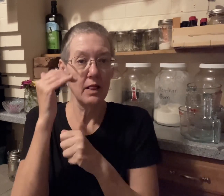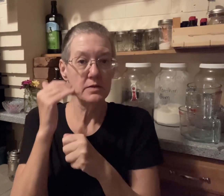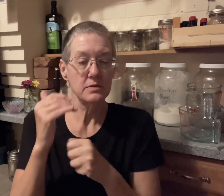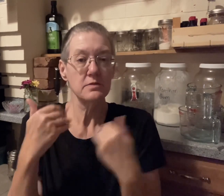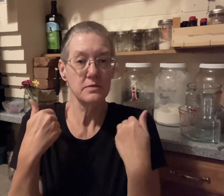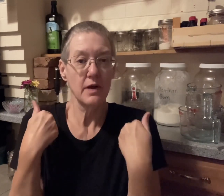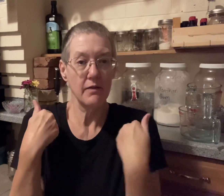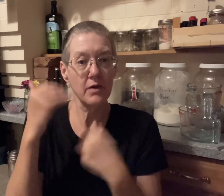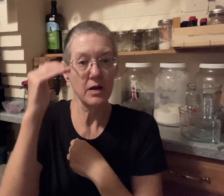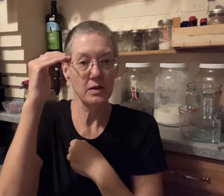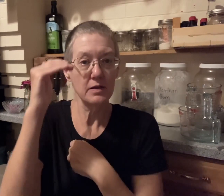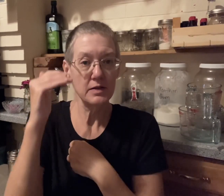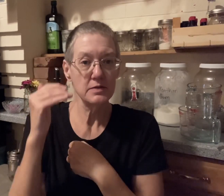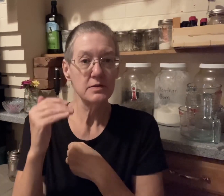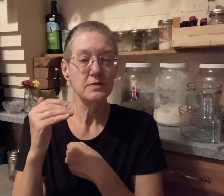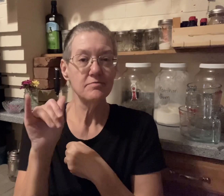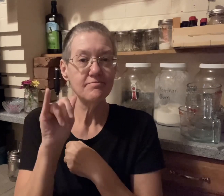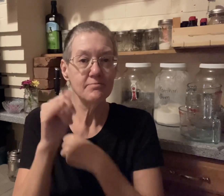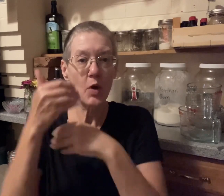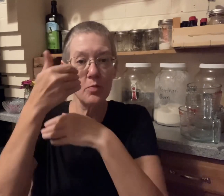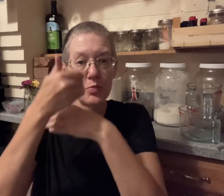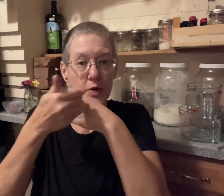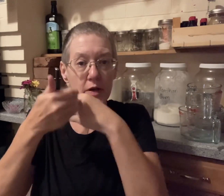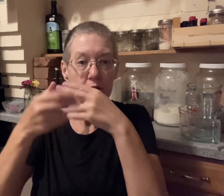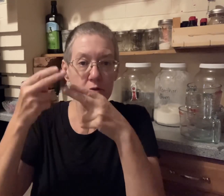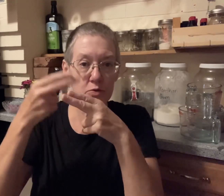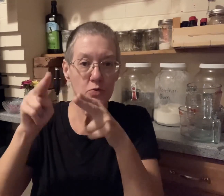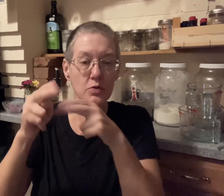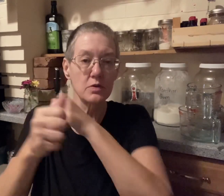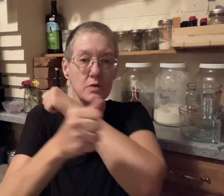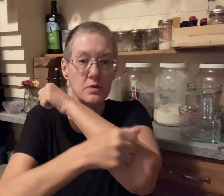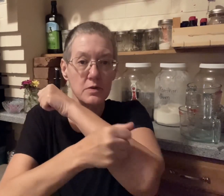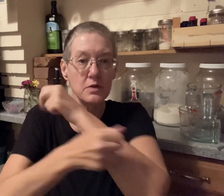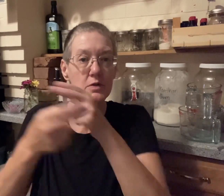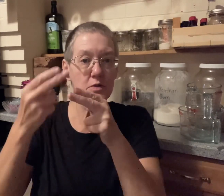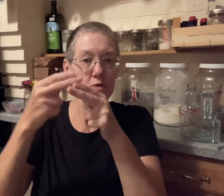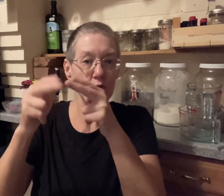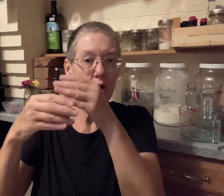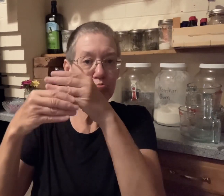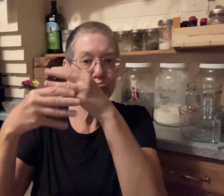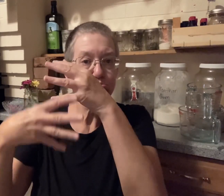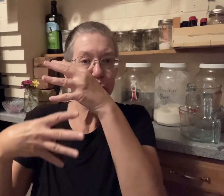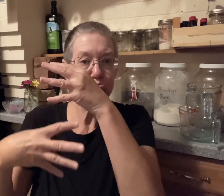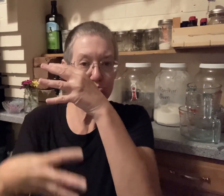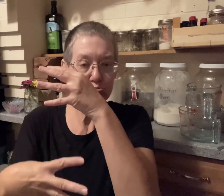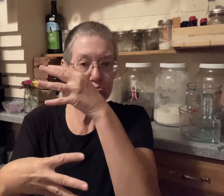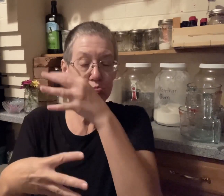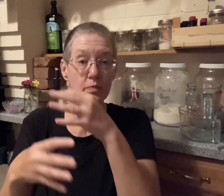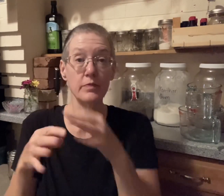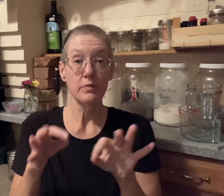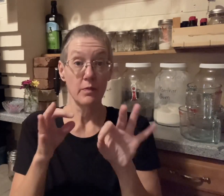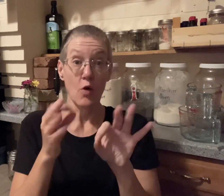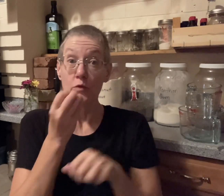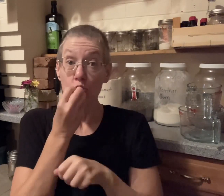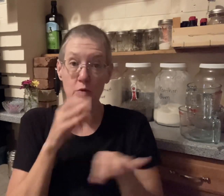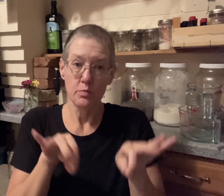created some playlists like bread shorts, cracker shorts, a variety of